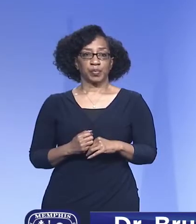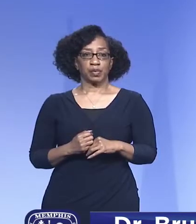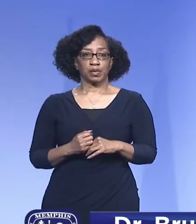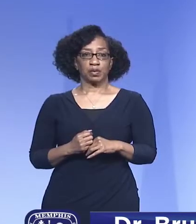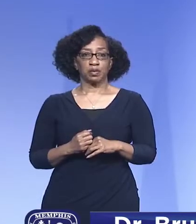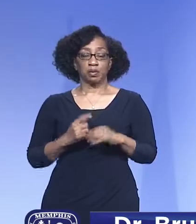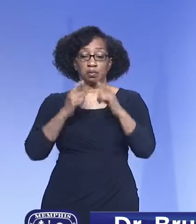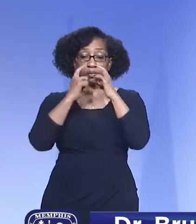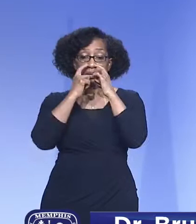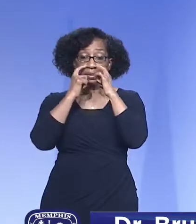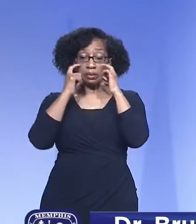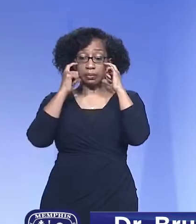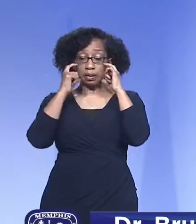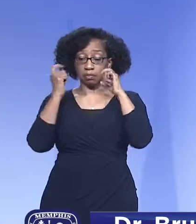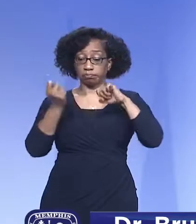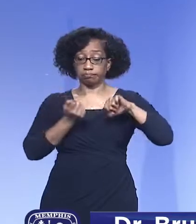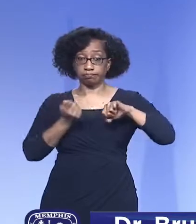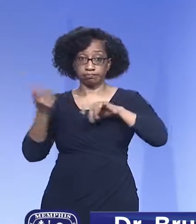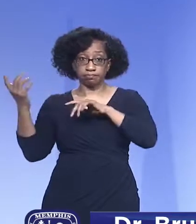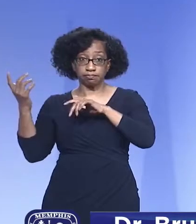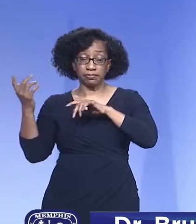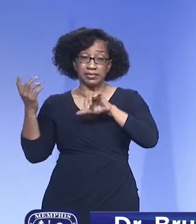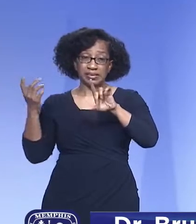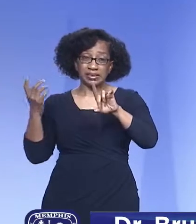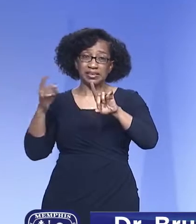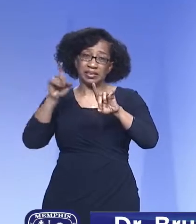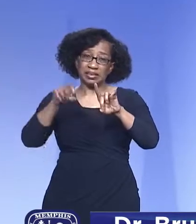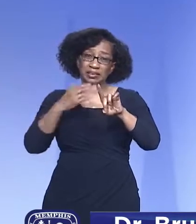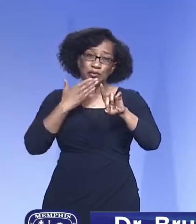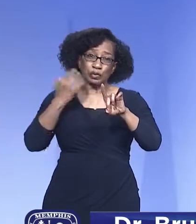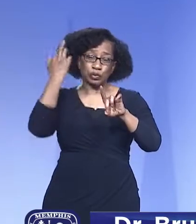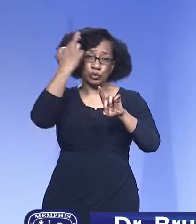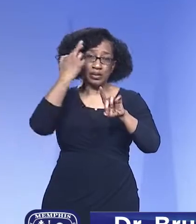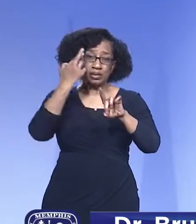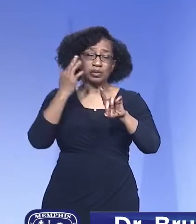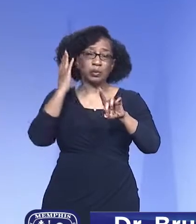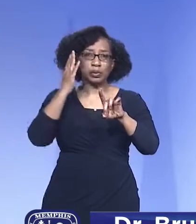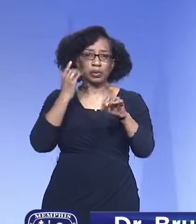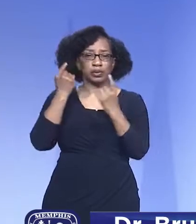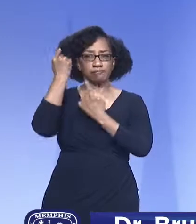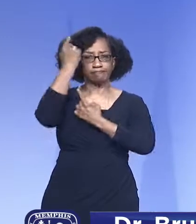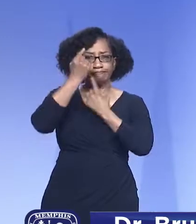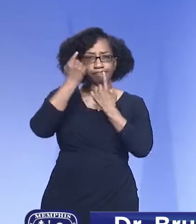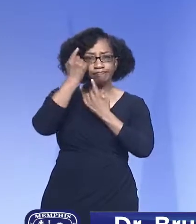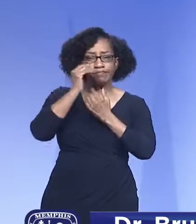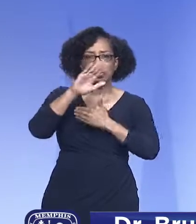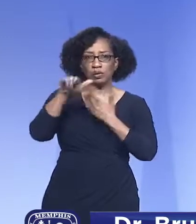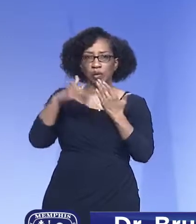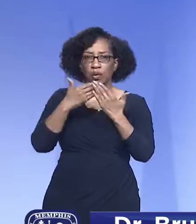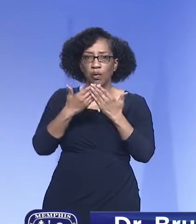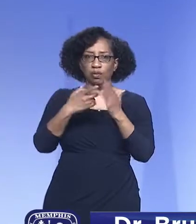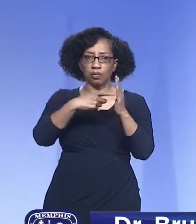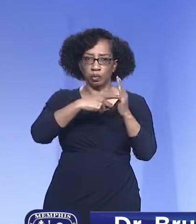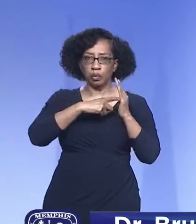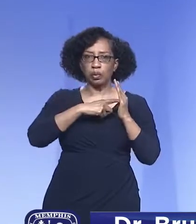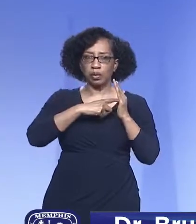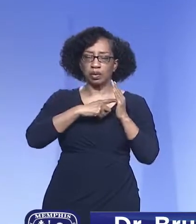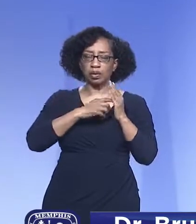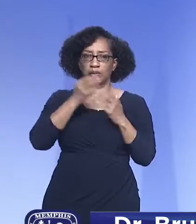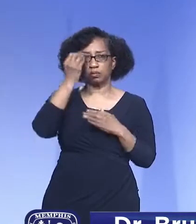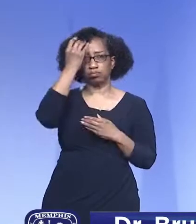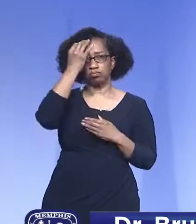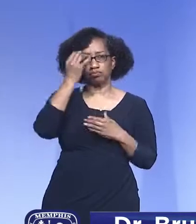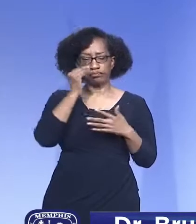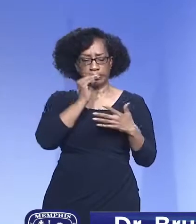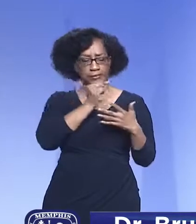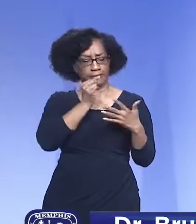good reasons to get rid of it. But we'll reevaluate all of our measures to be